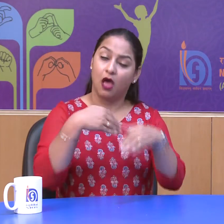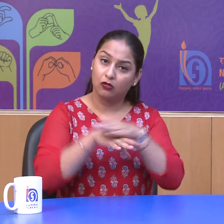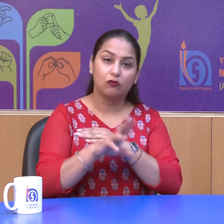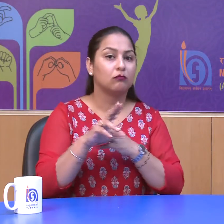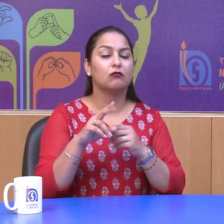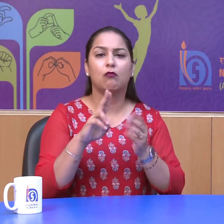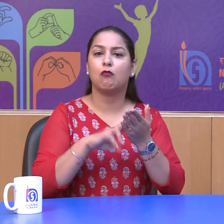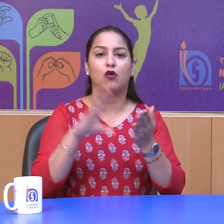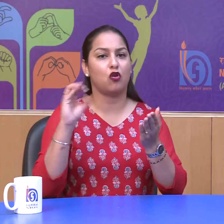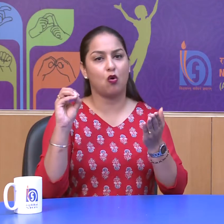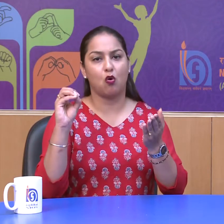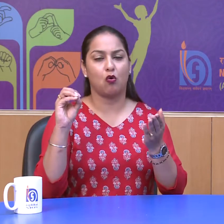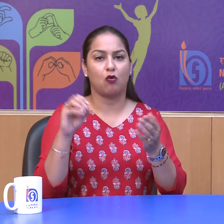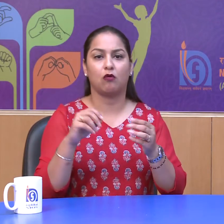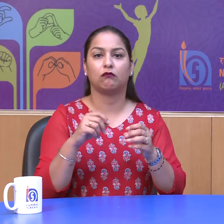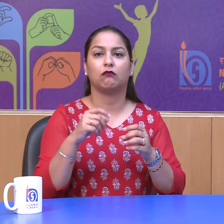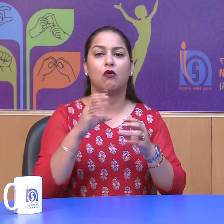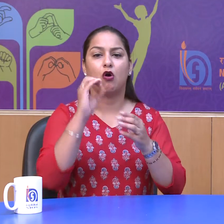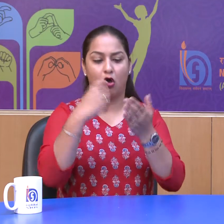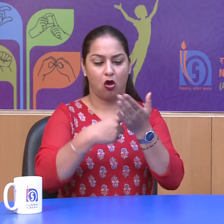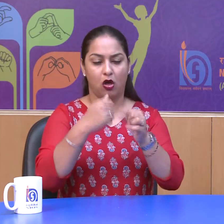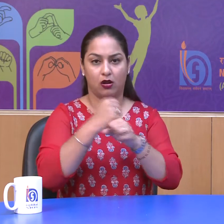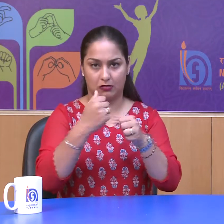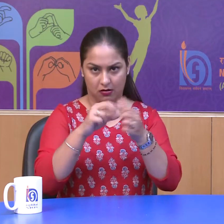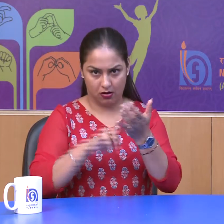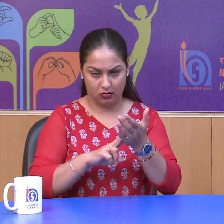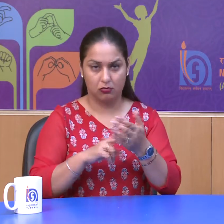organ of the government overrules others.